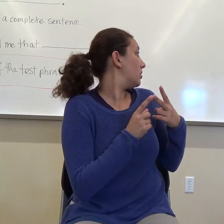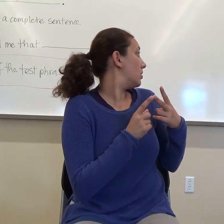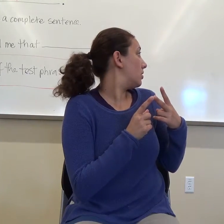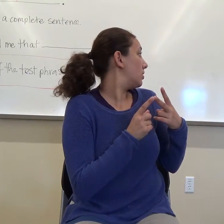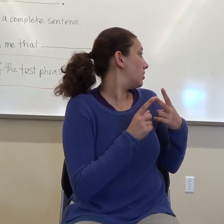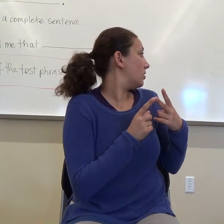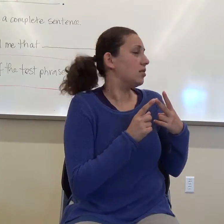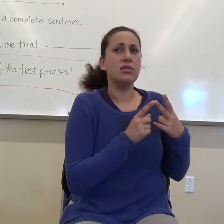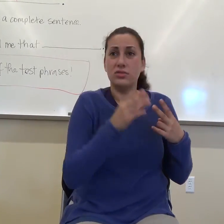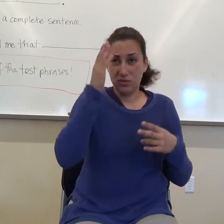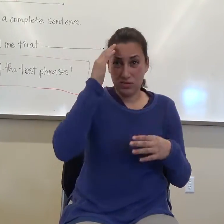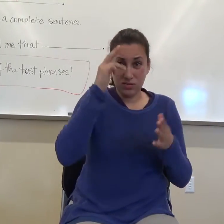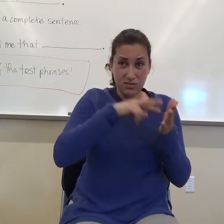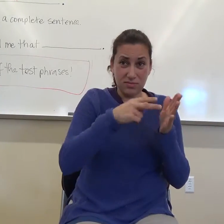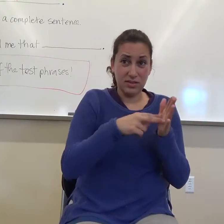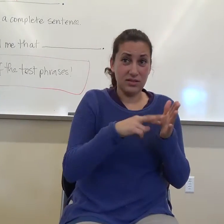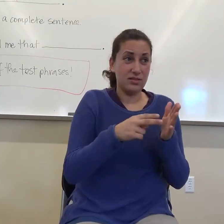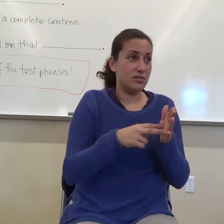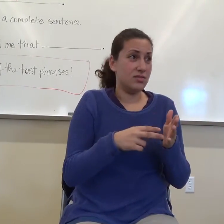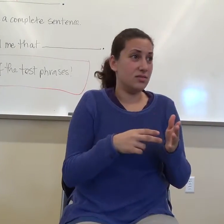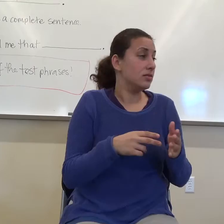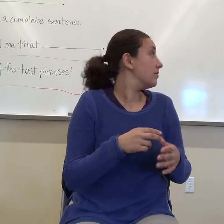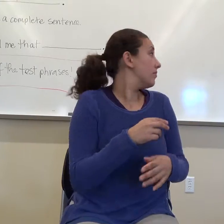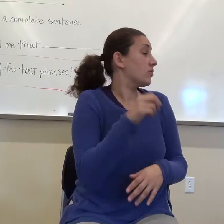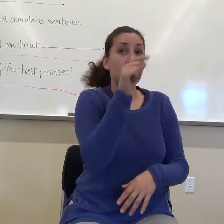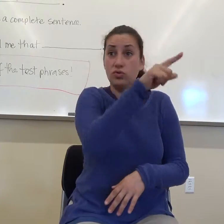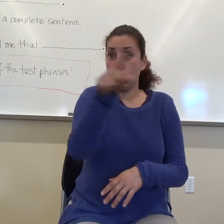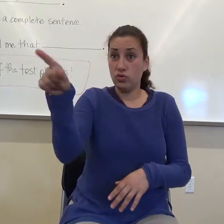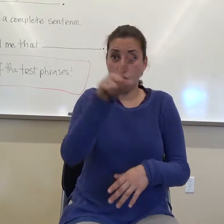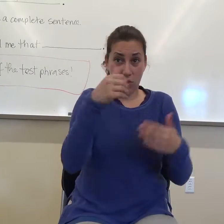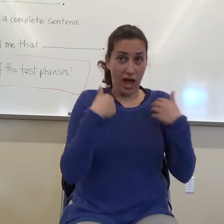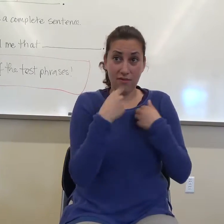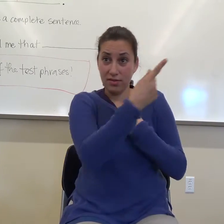Anybody, you guys have this? That's good.